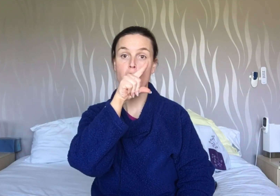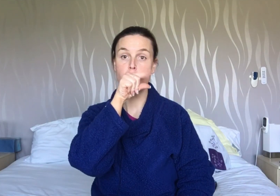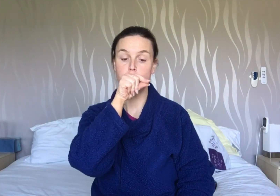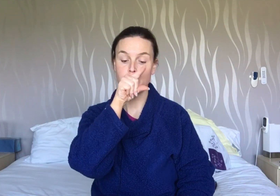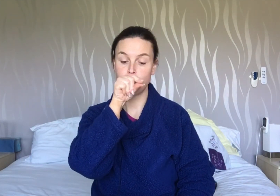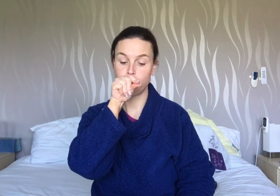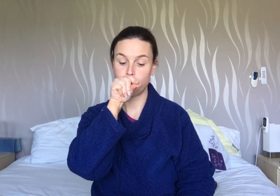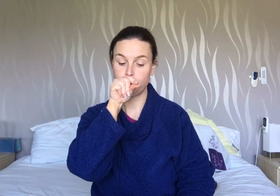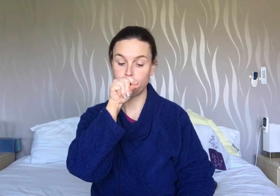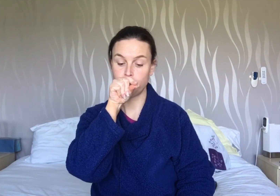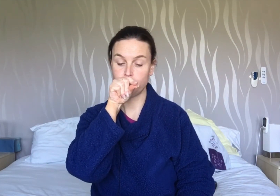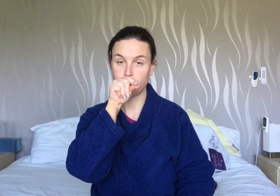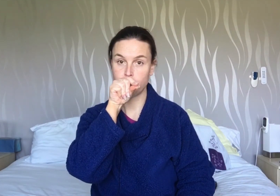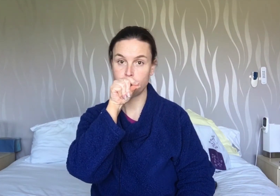Bird.